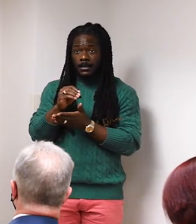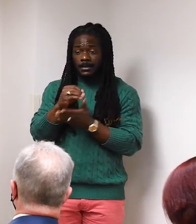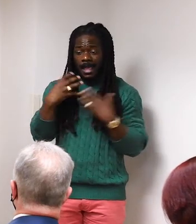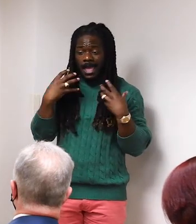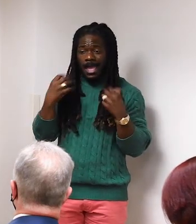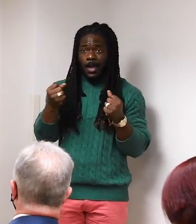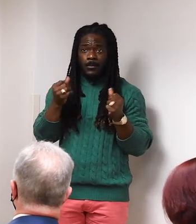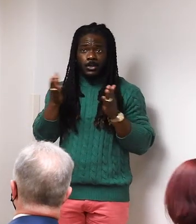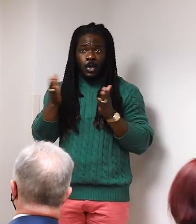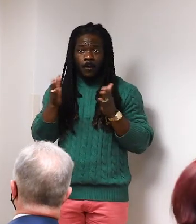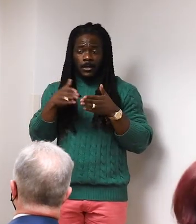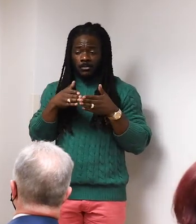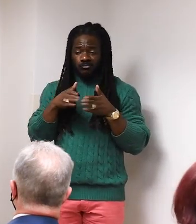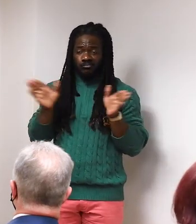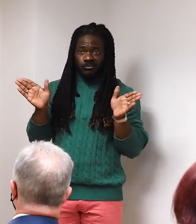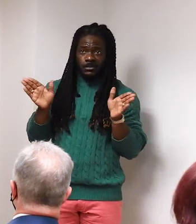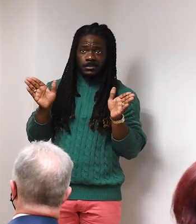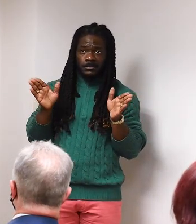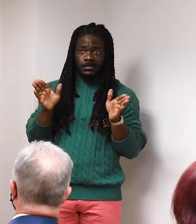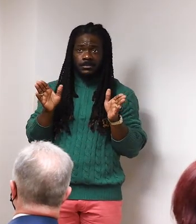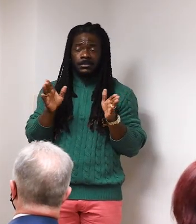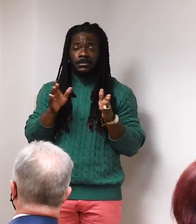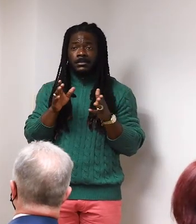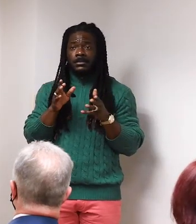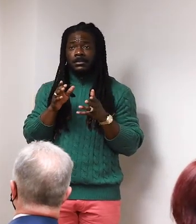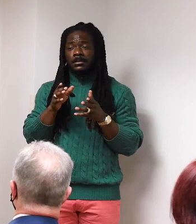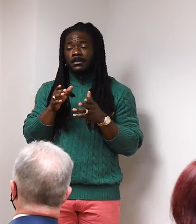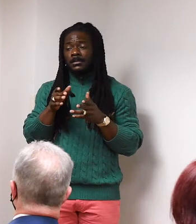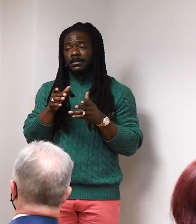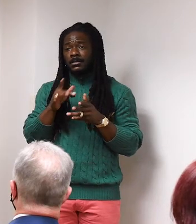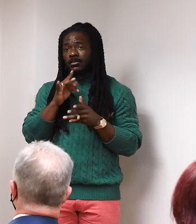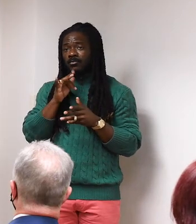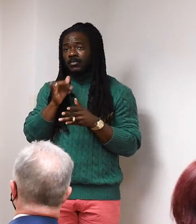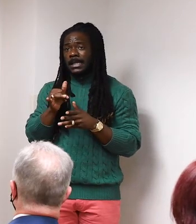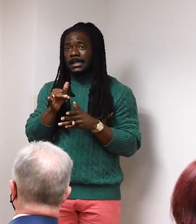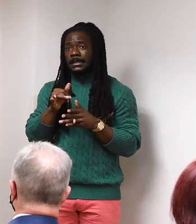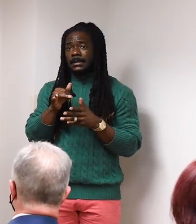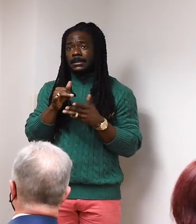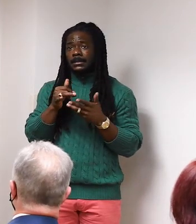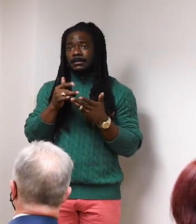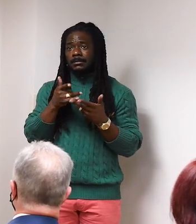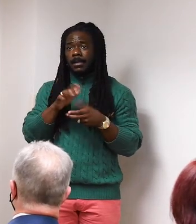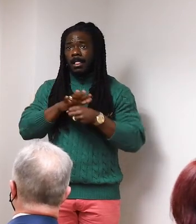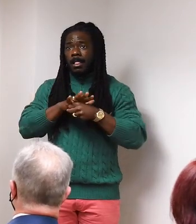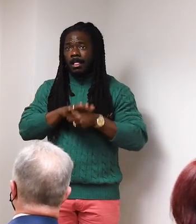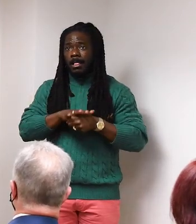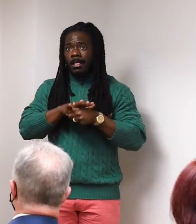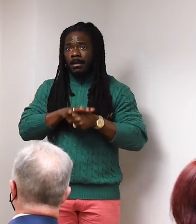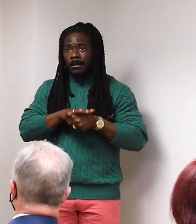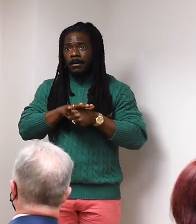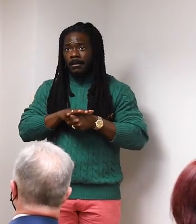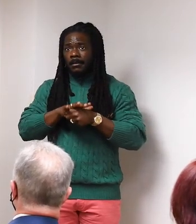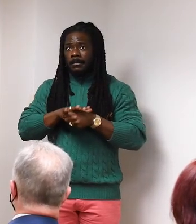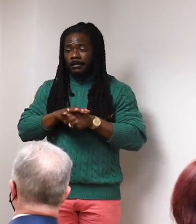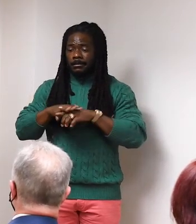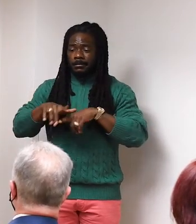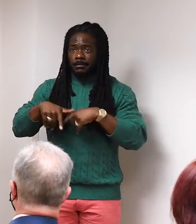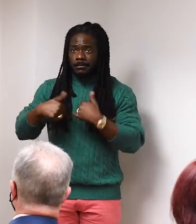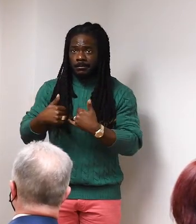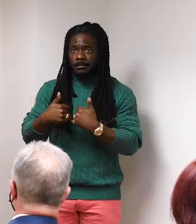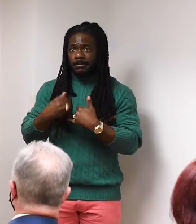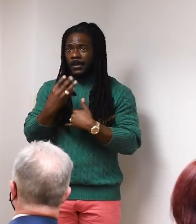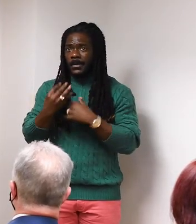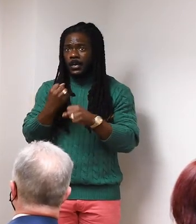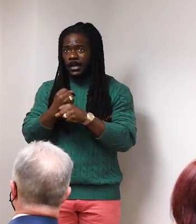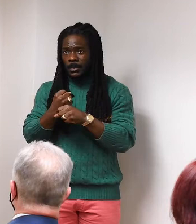health services have been really under tremendous stress and pressure over the last